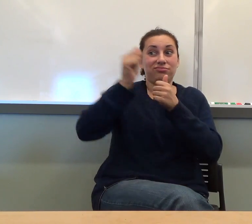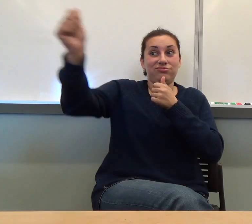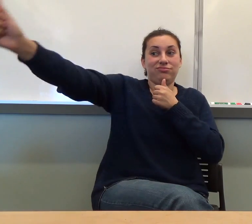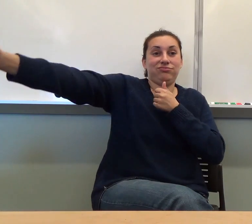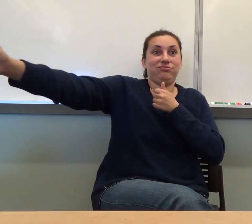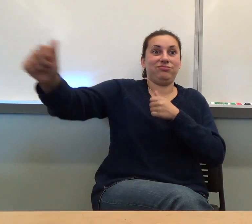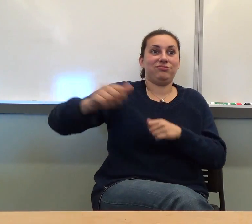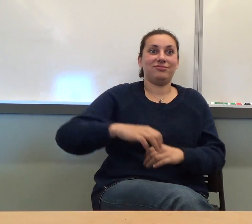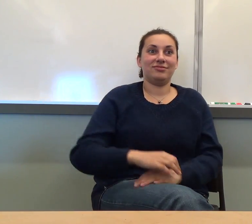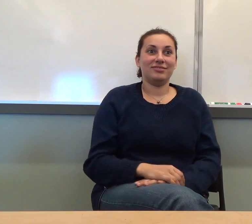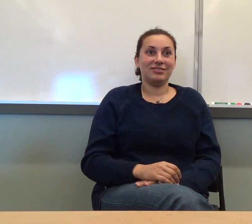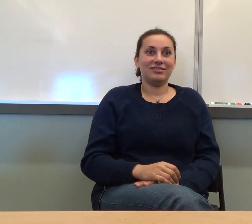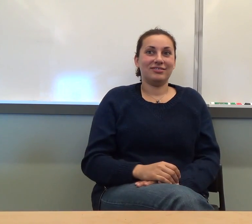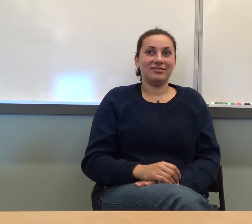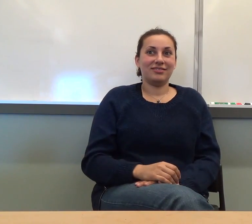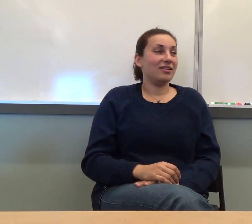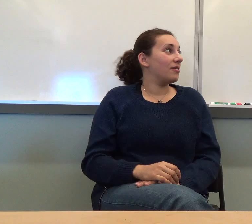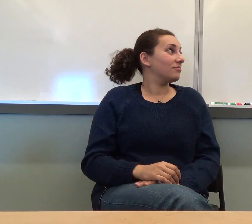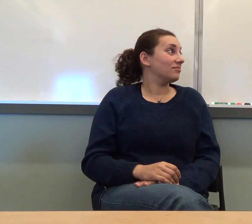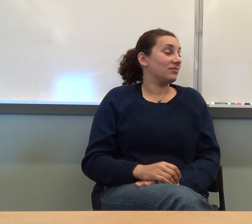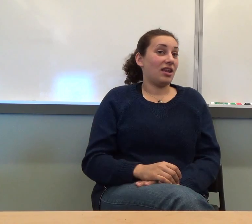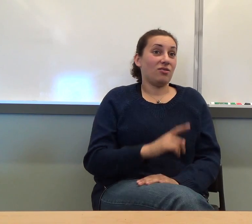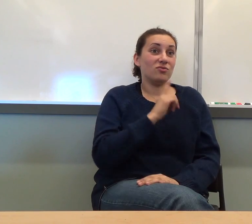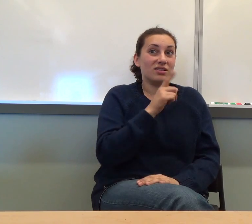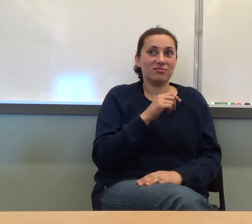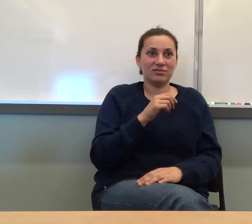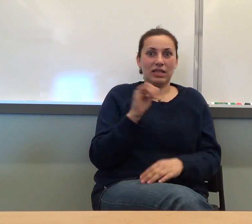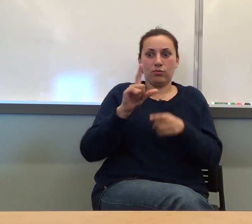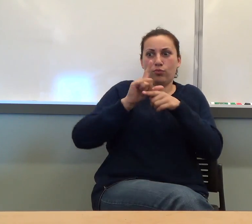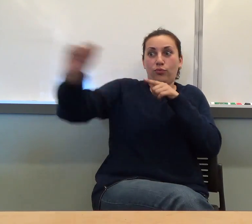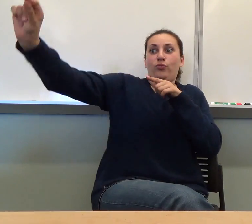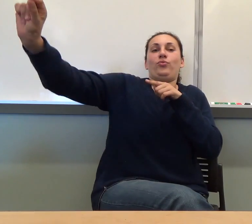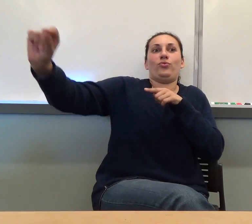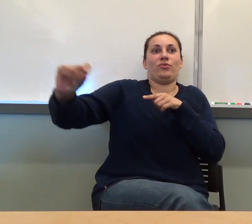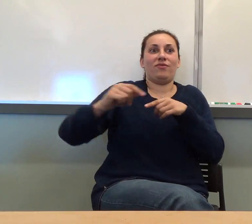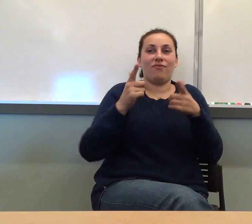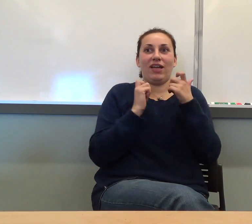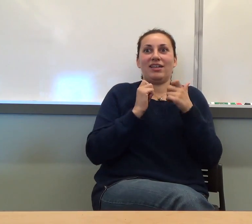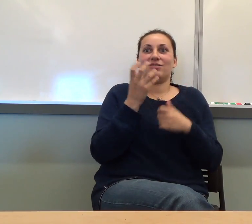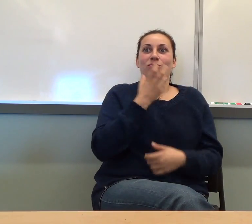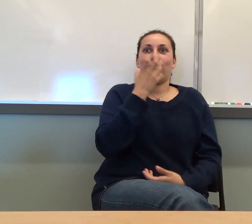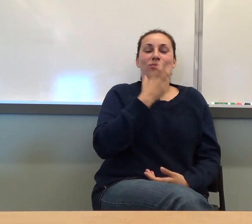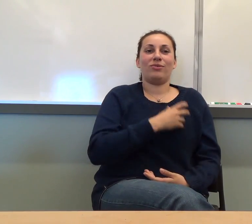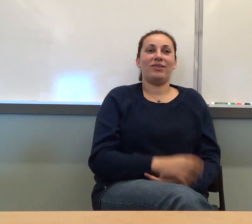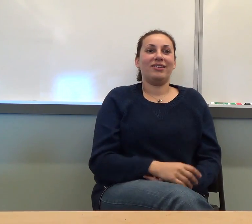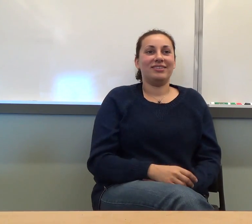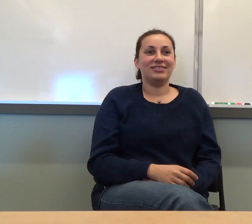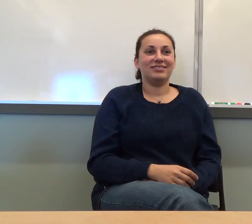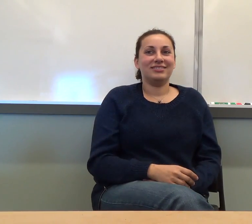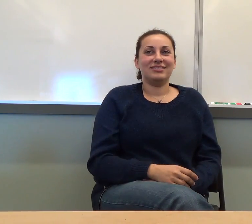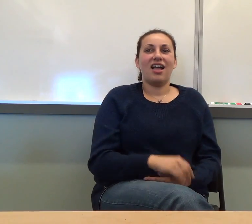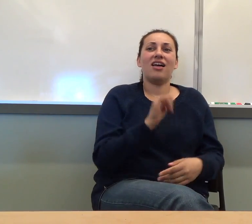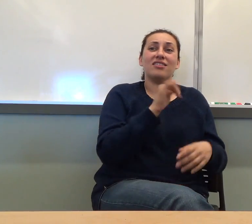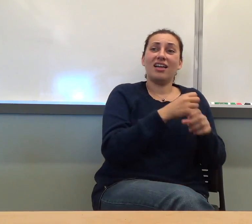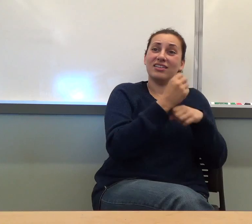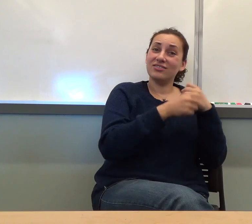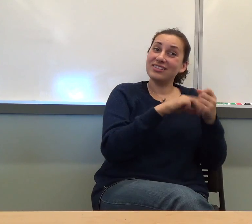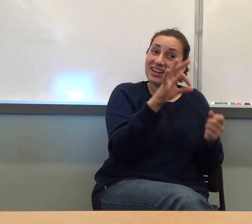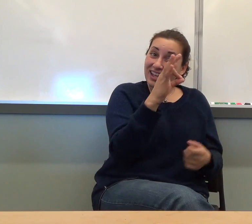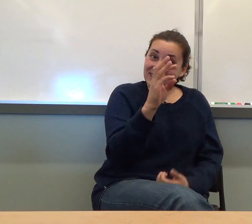I mean, you could absolutely miss her completely. Yeah. And that was 1960. I think they're even faster